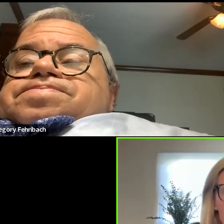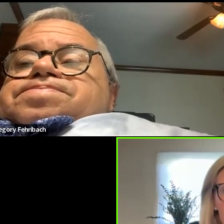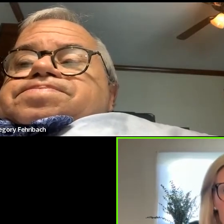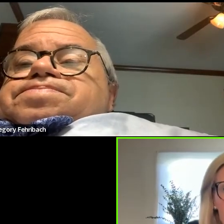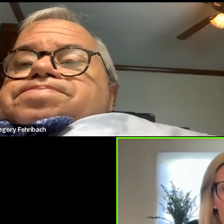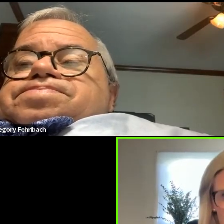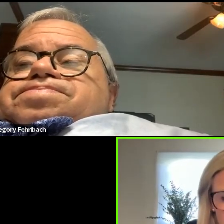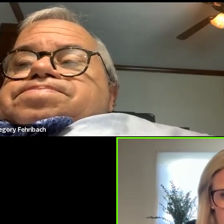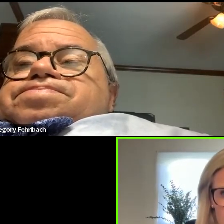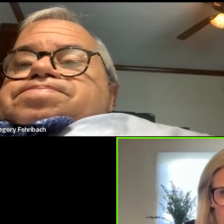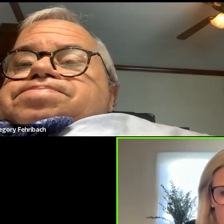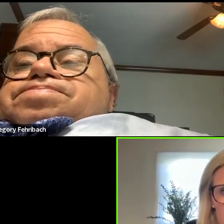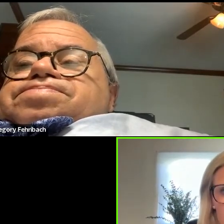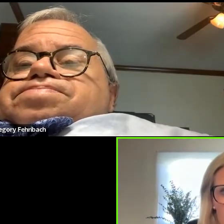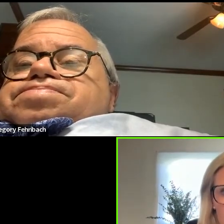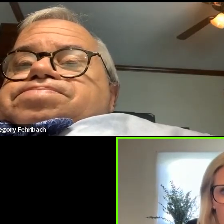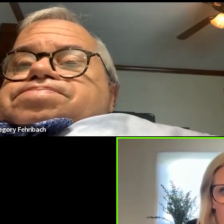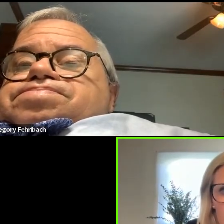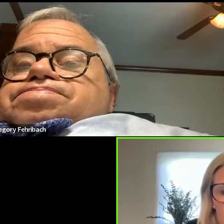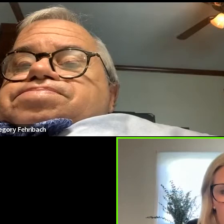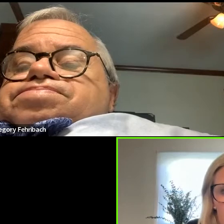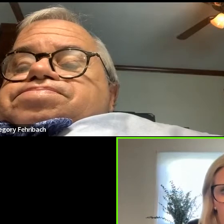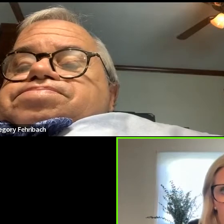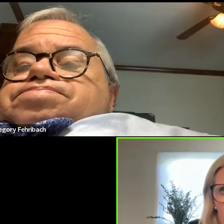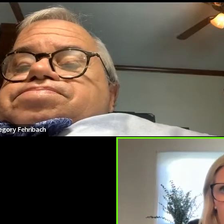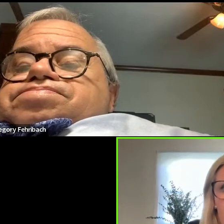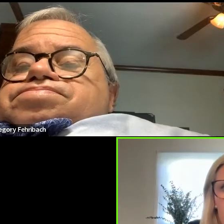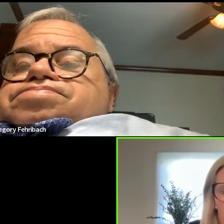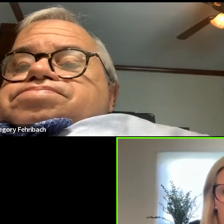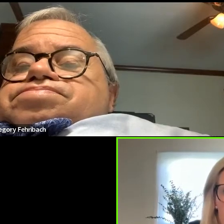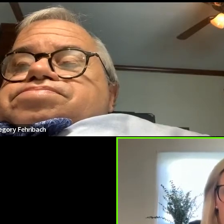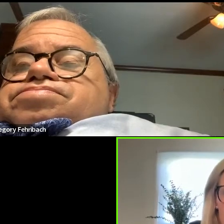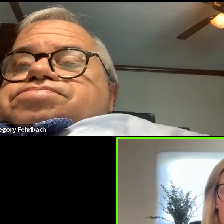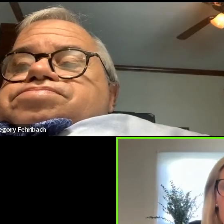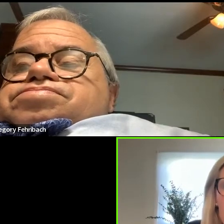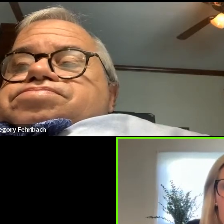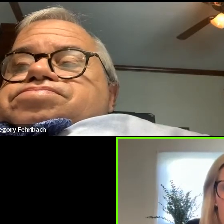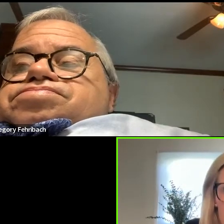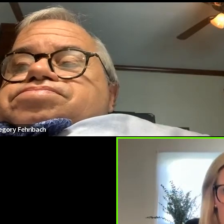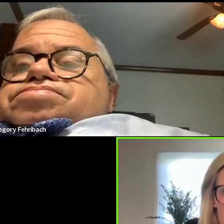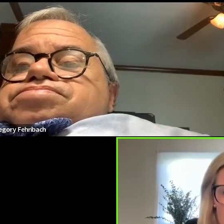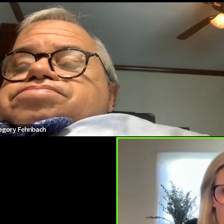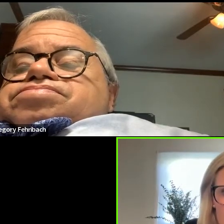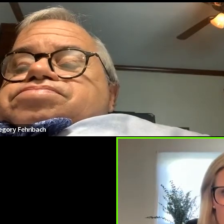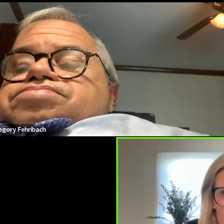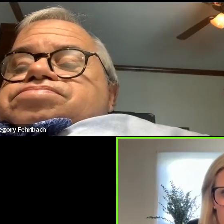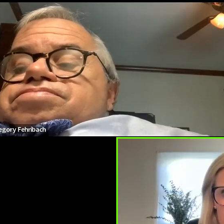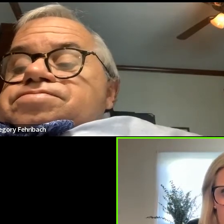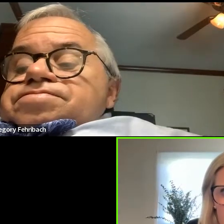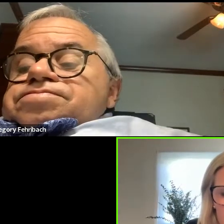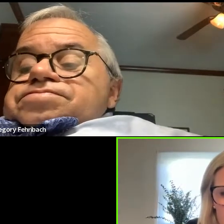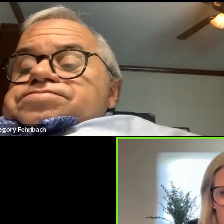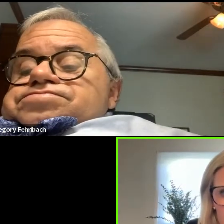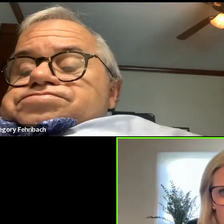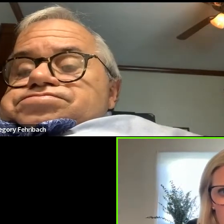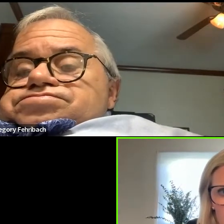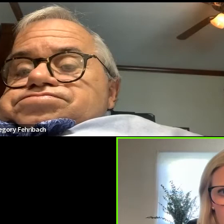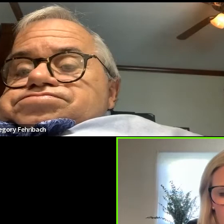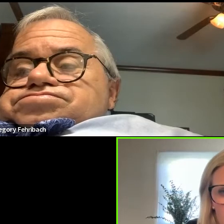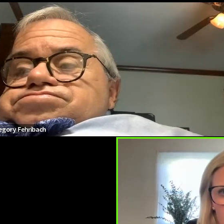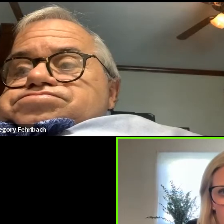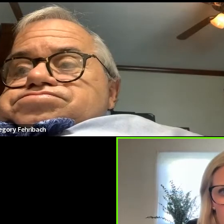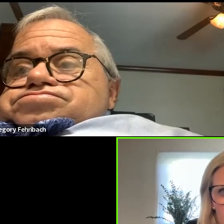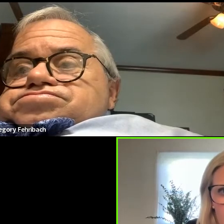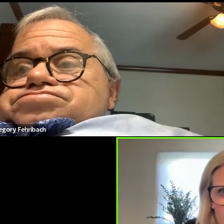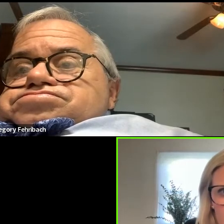the lack of quantitative data, though, has limited the ability of those stories and the fierce advocacy of the